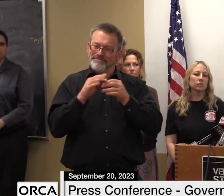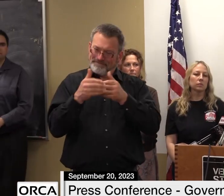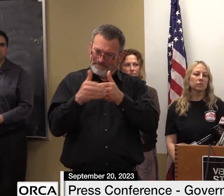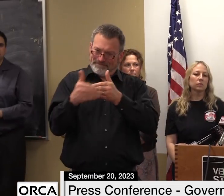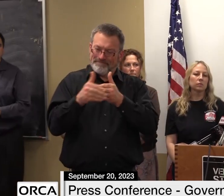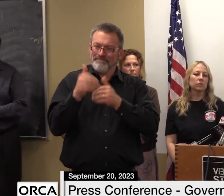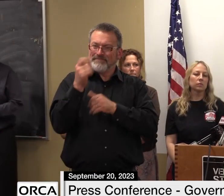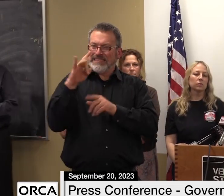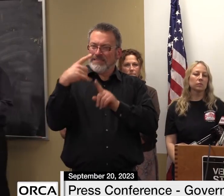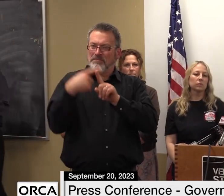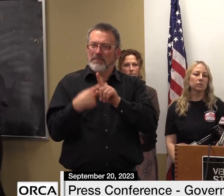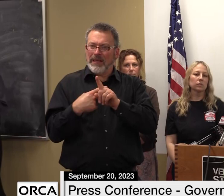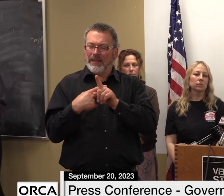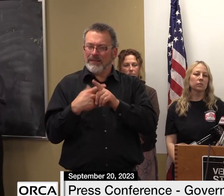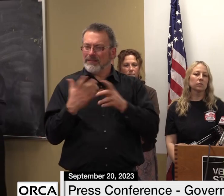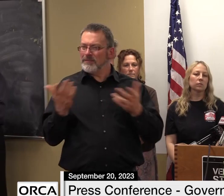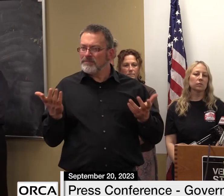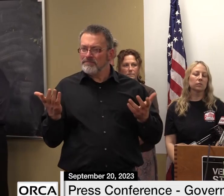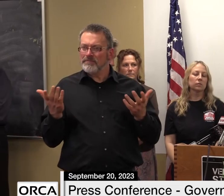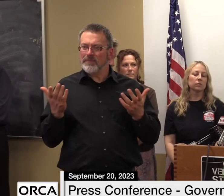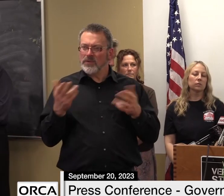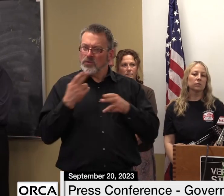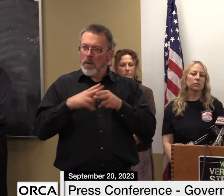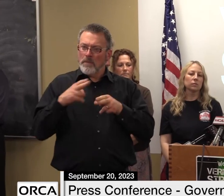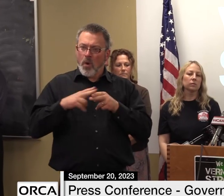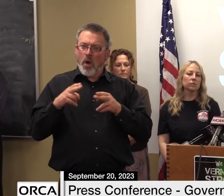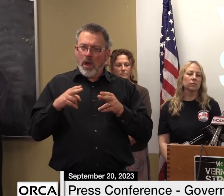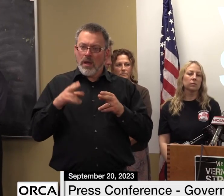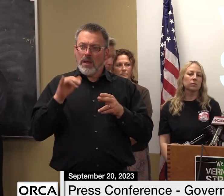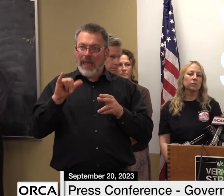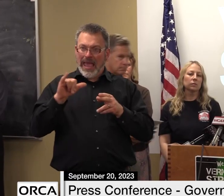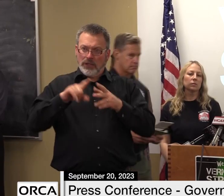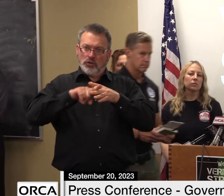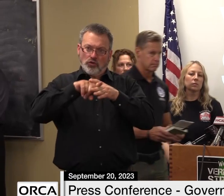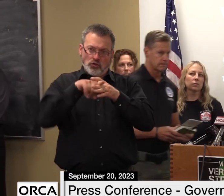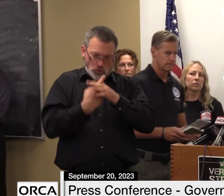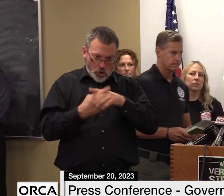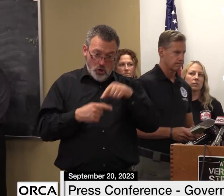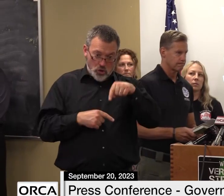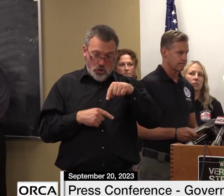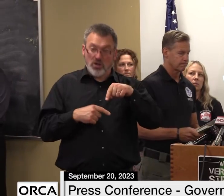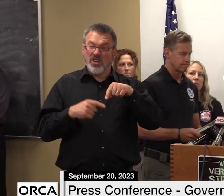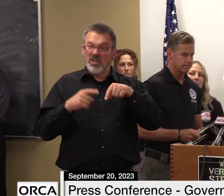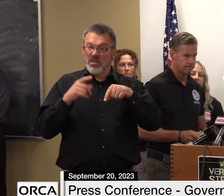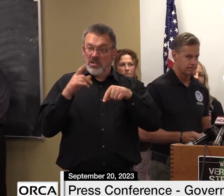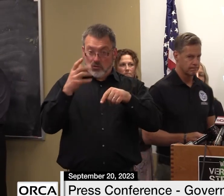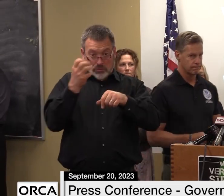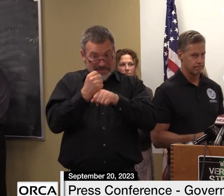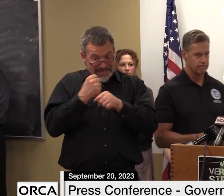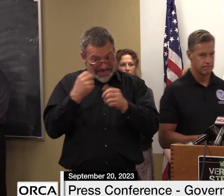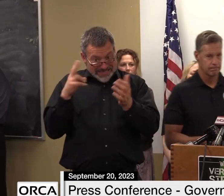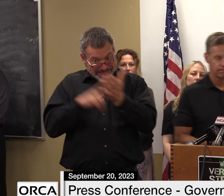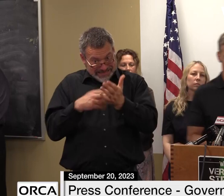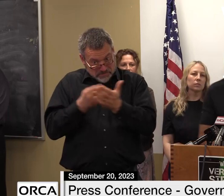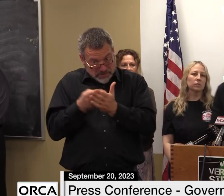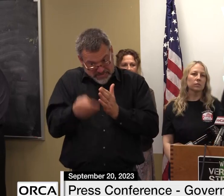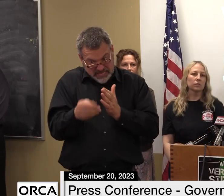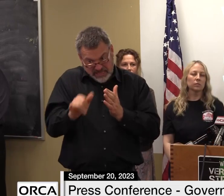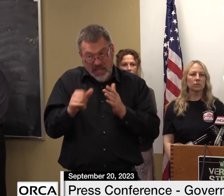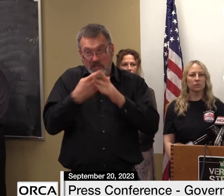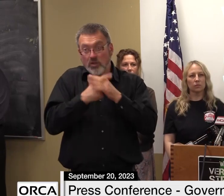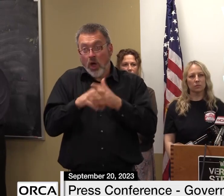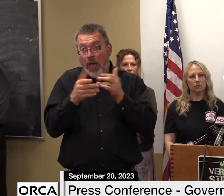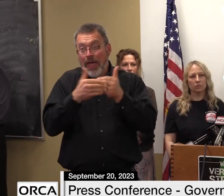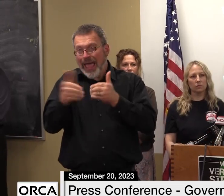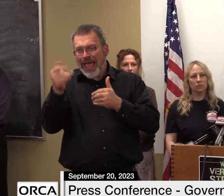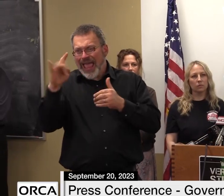about, the clock doesn't start ticking until someone receives that direct housing benefit, regardless of whether it's the motel or the trailer.